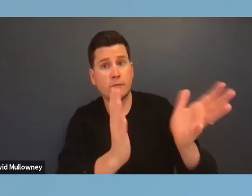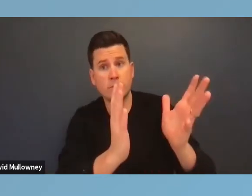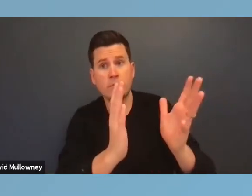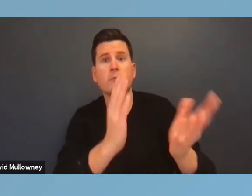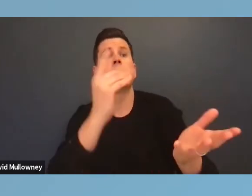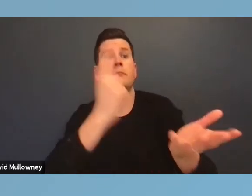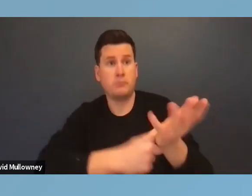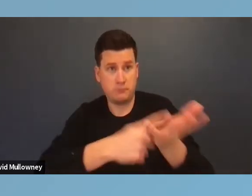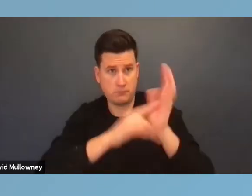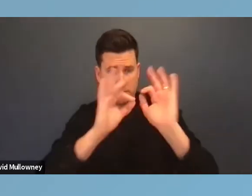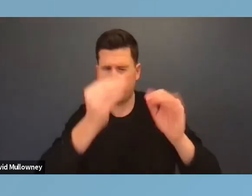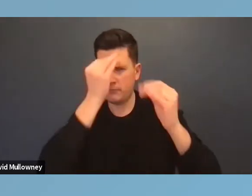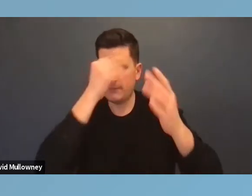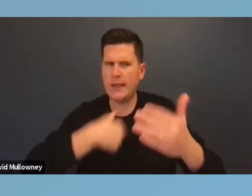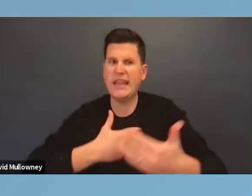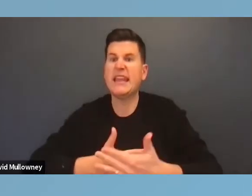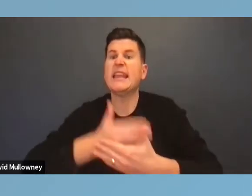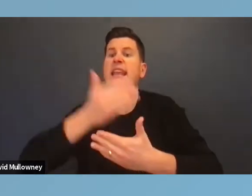chooses.